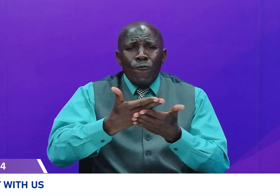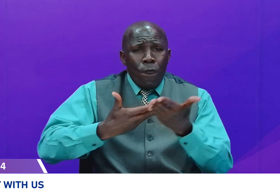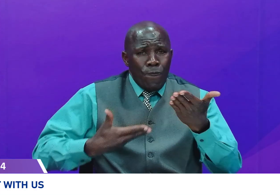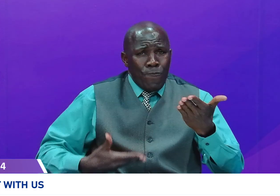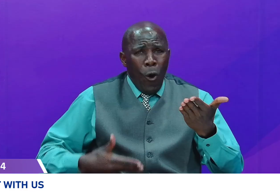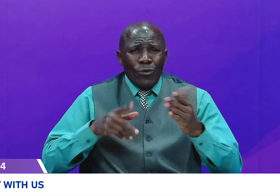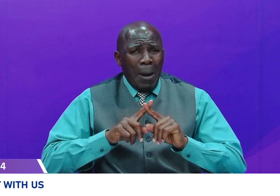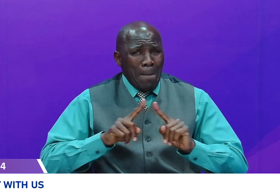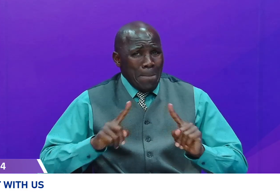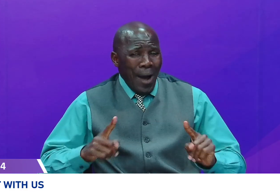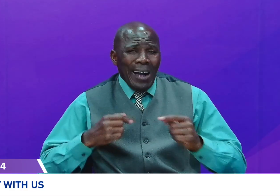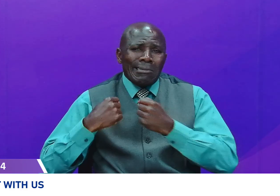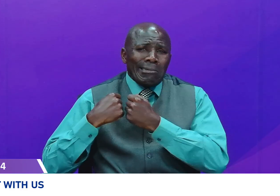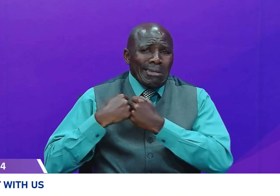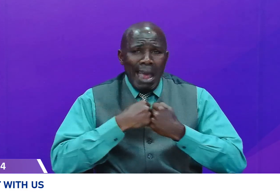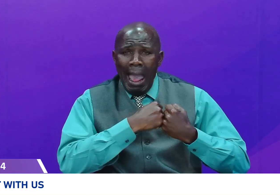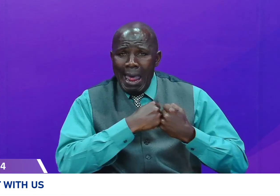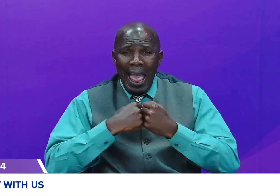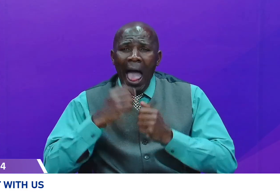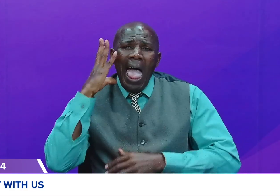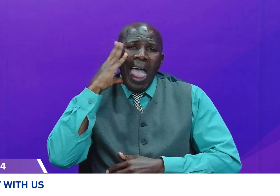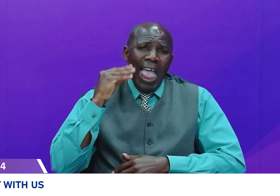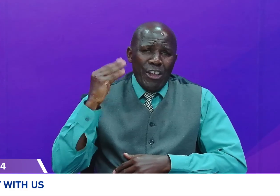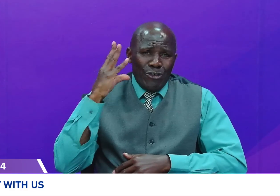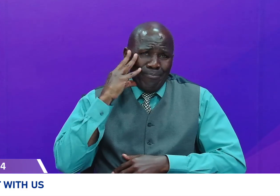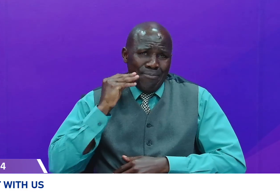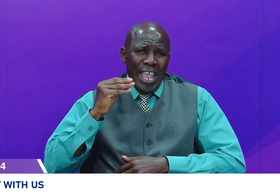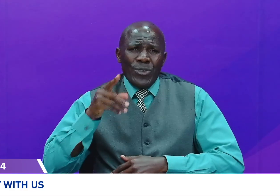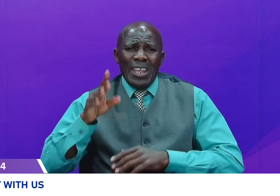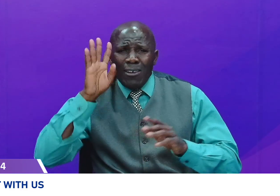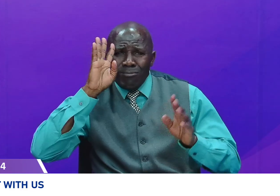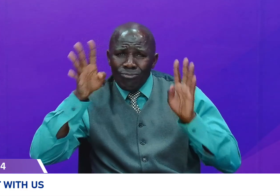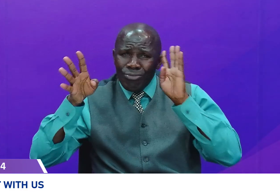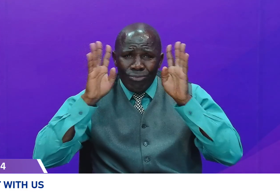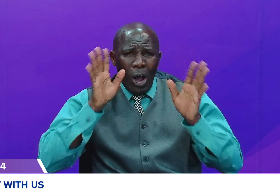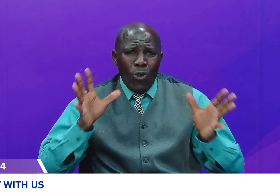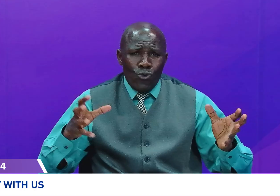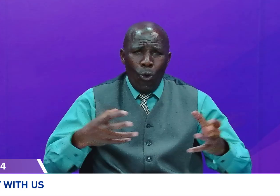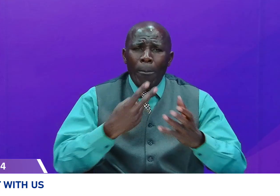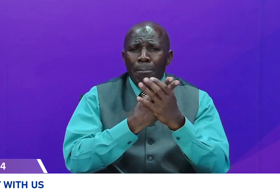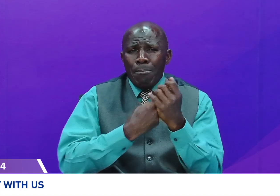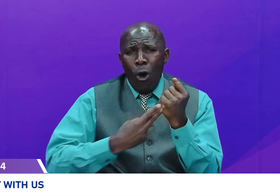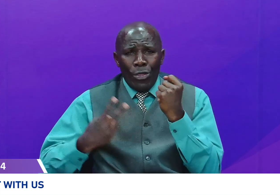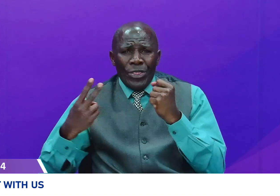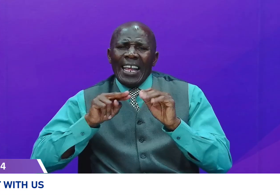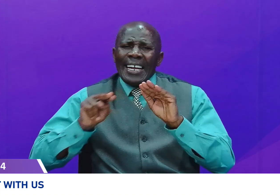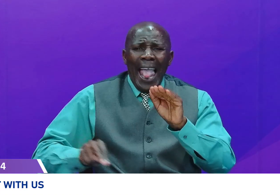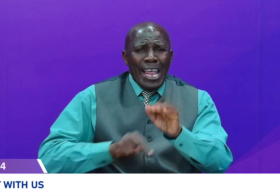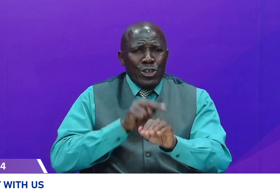to boost accountability and transparency in public spending. He emphasized